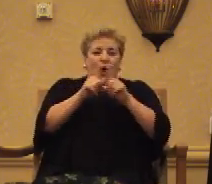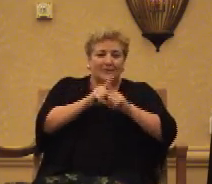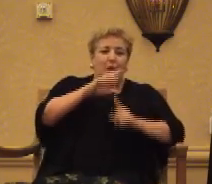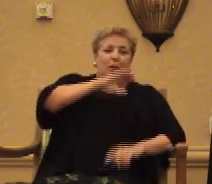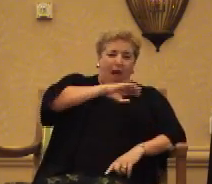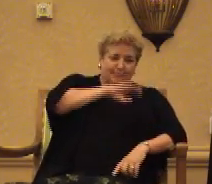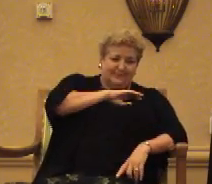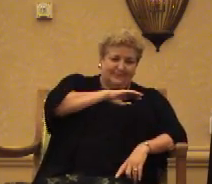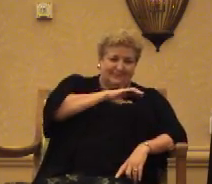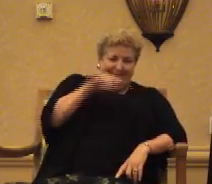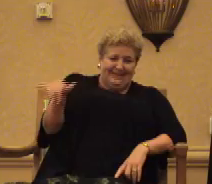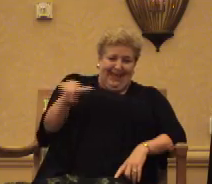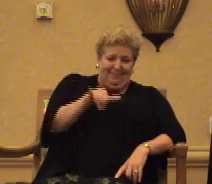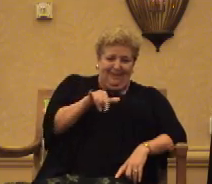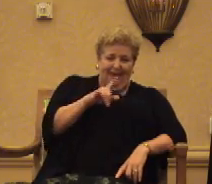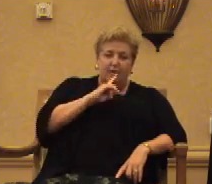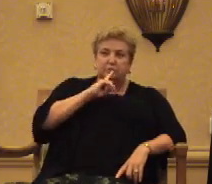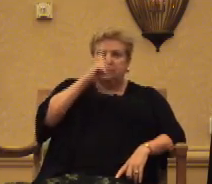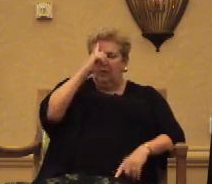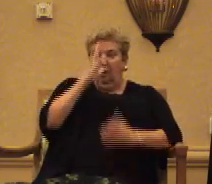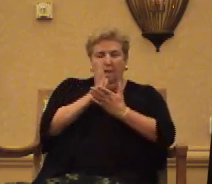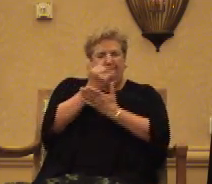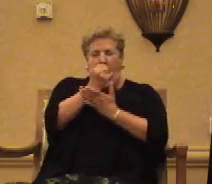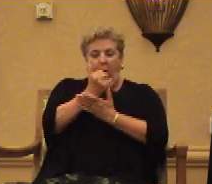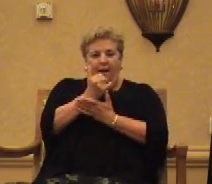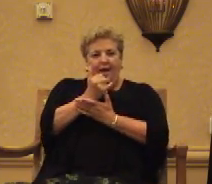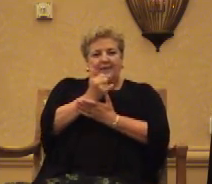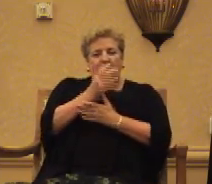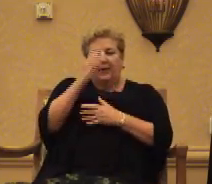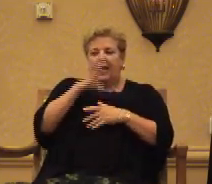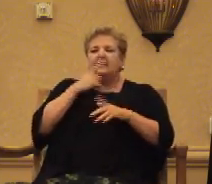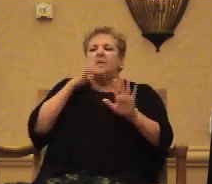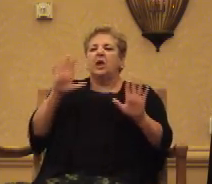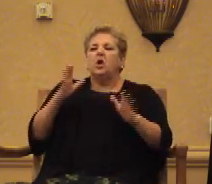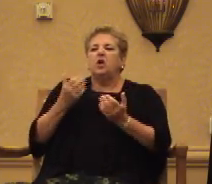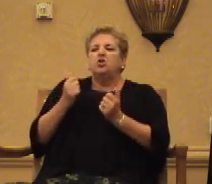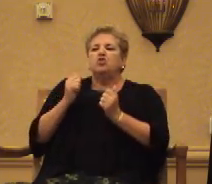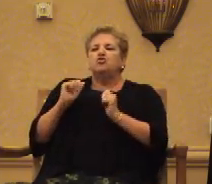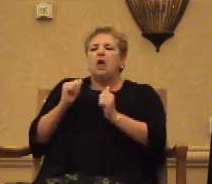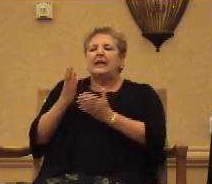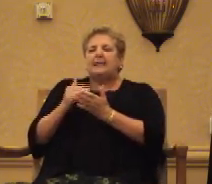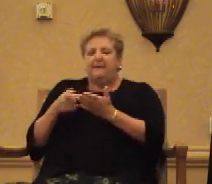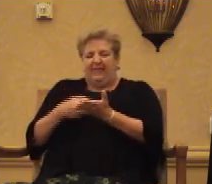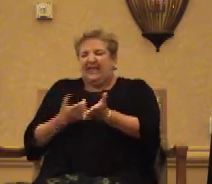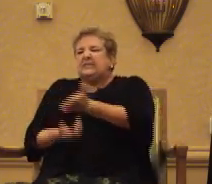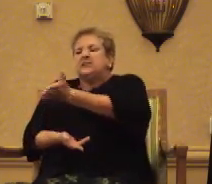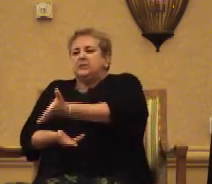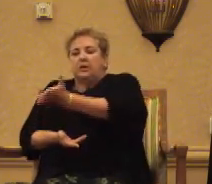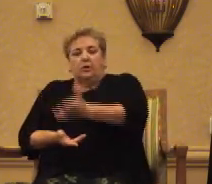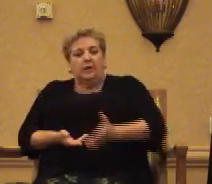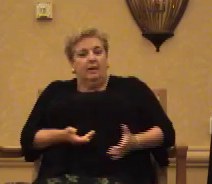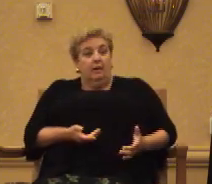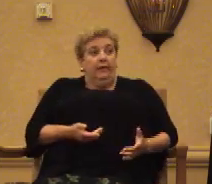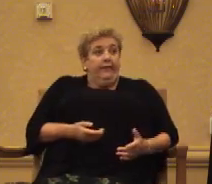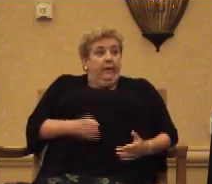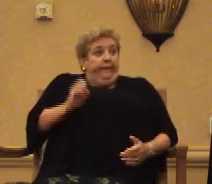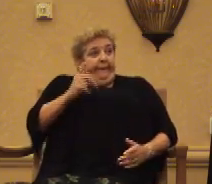I was so whacked from that stuff. A guy came along and said, try some of this, and I don't even know what it is. When the throwing